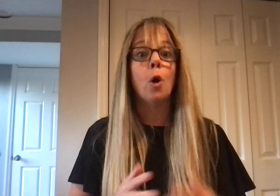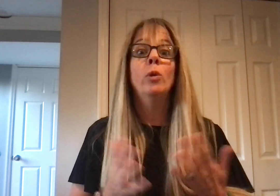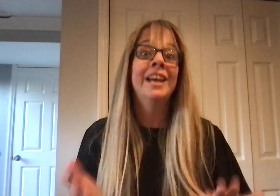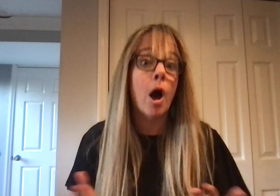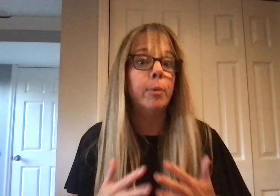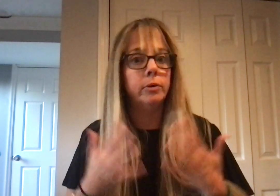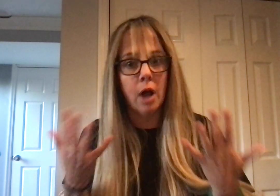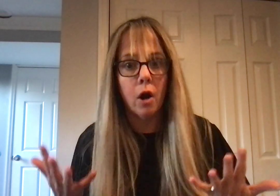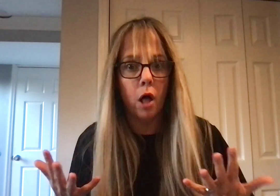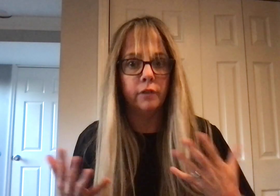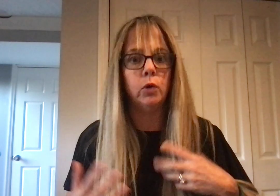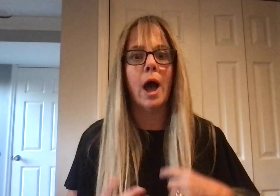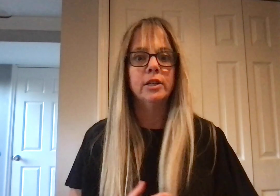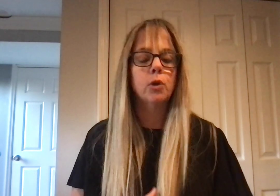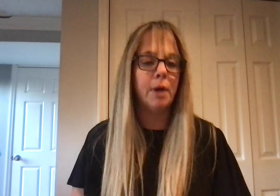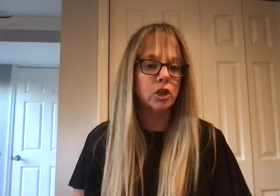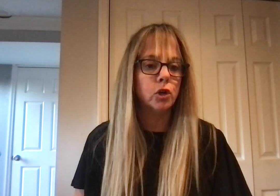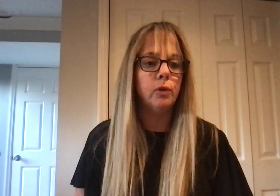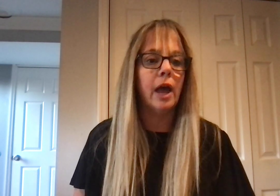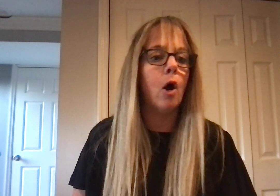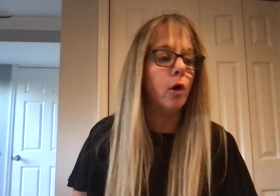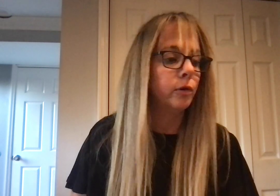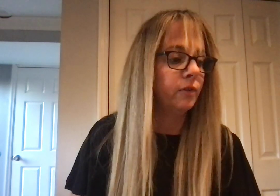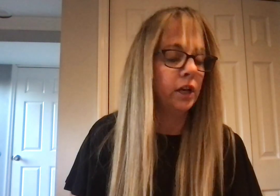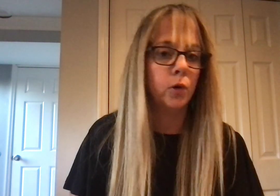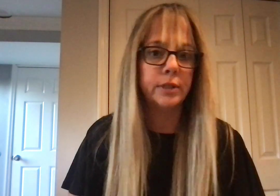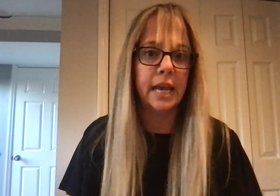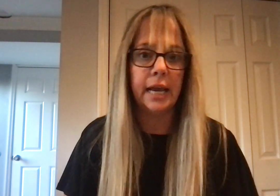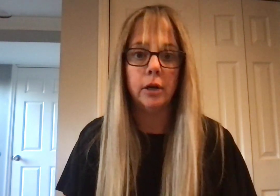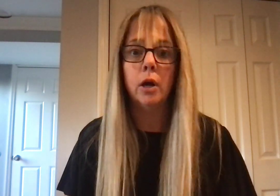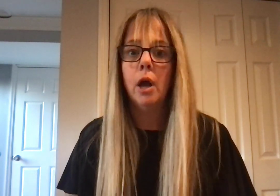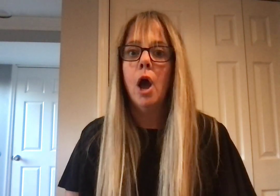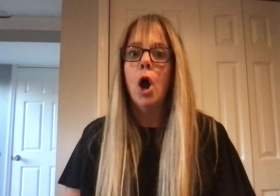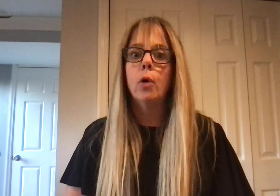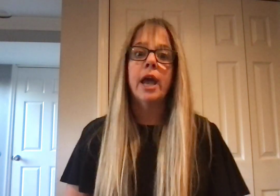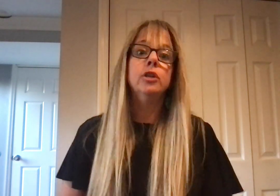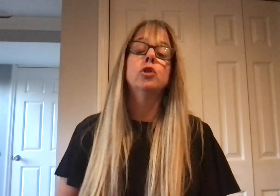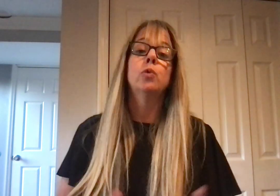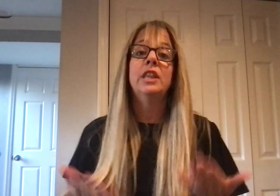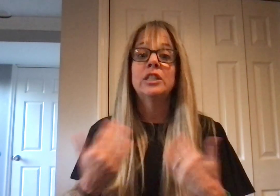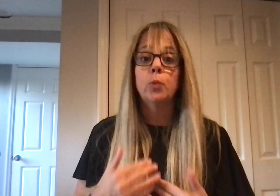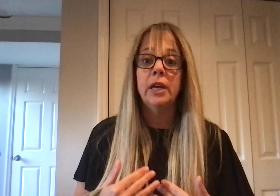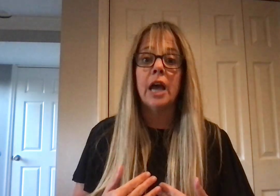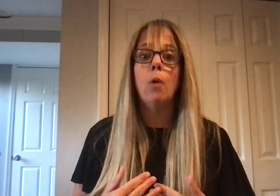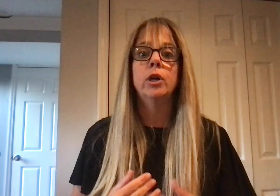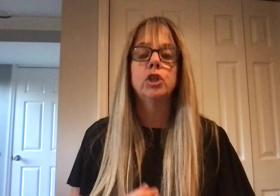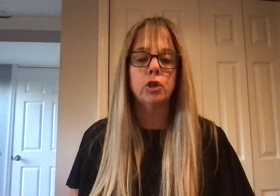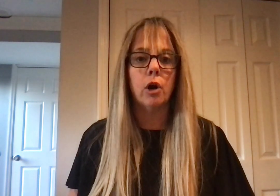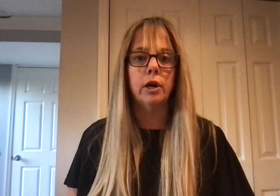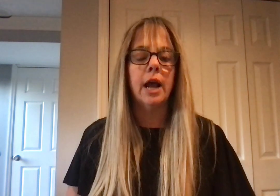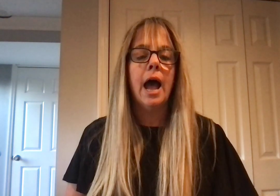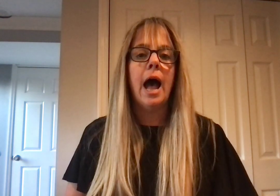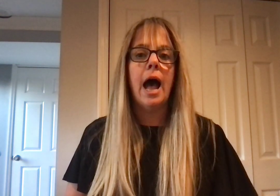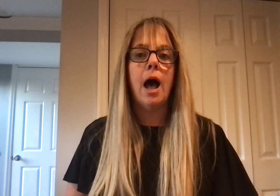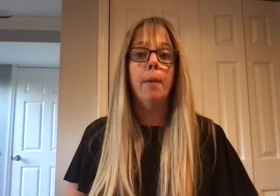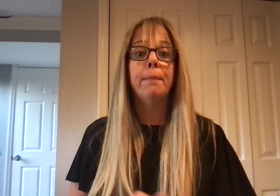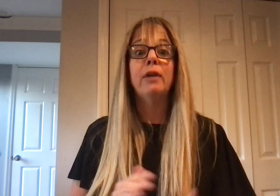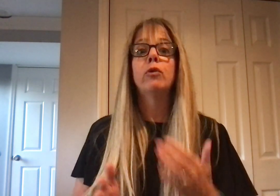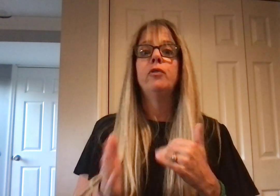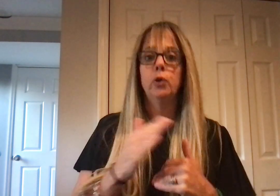only a couple, not all of you guys. So make sure you get all your videos in. Okay, so this week I want to start by reviewing